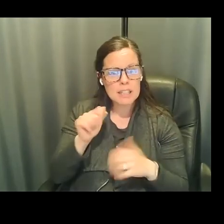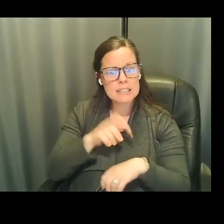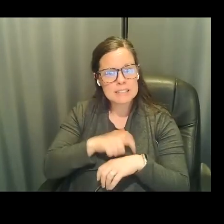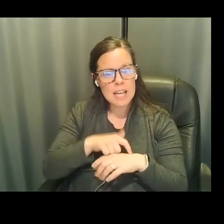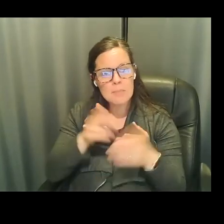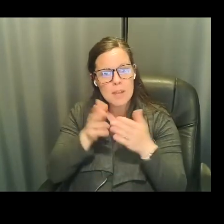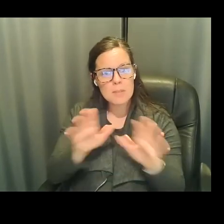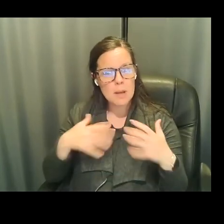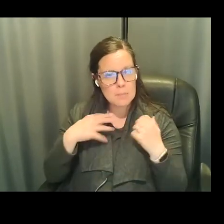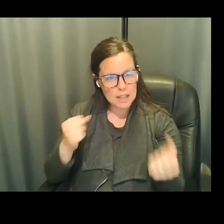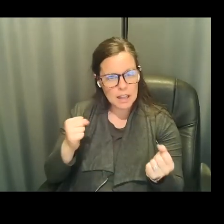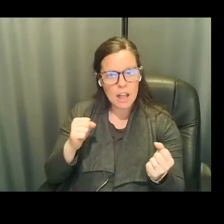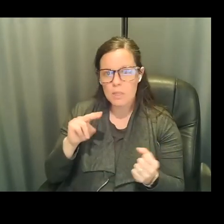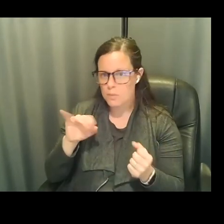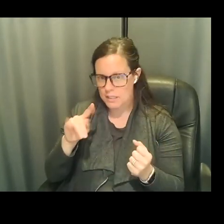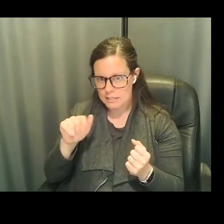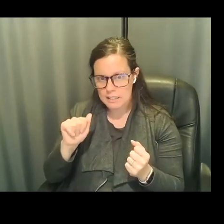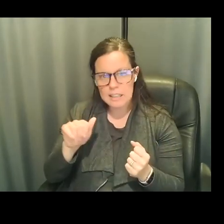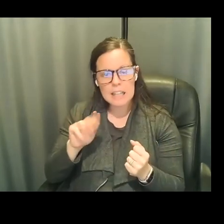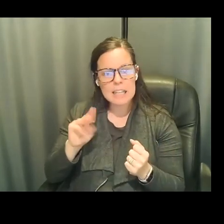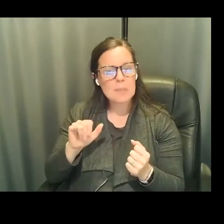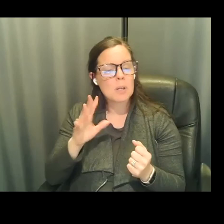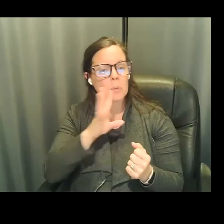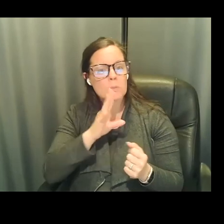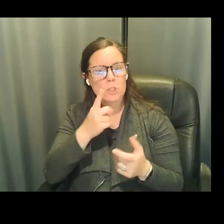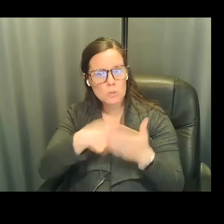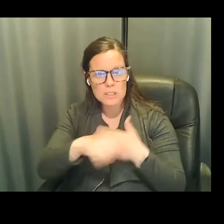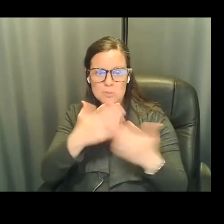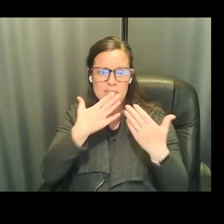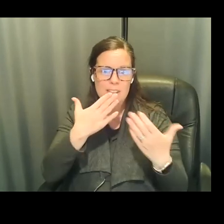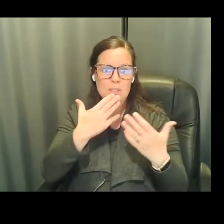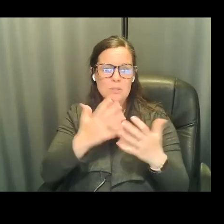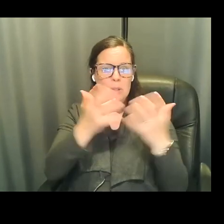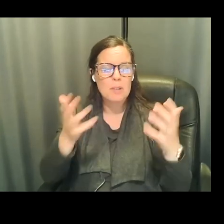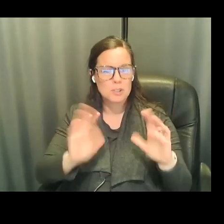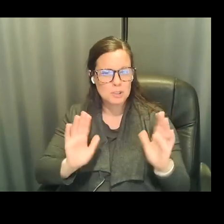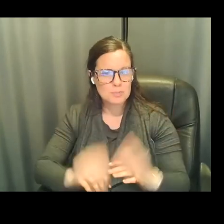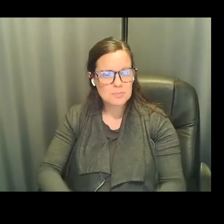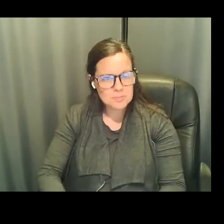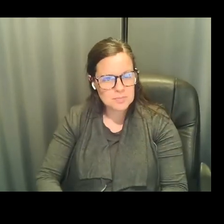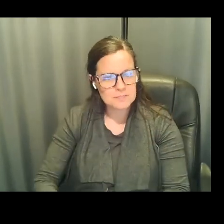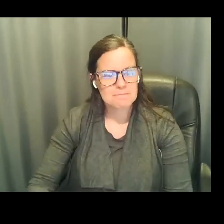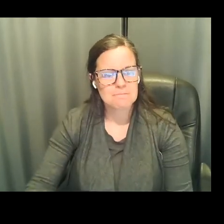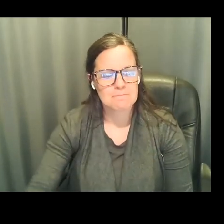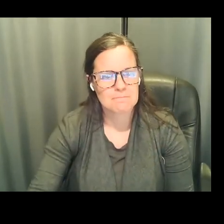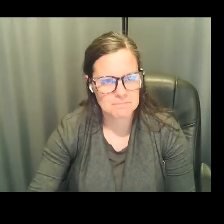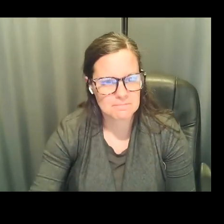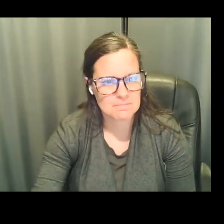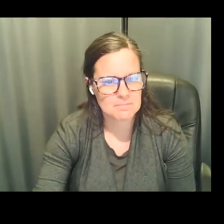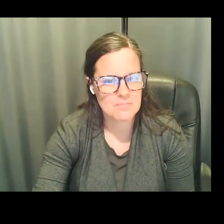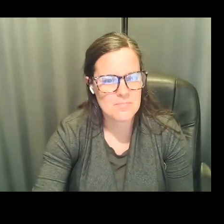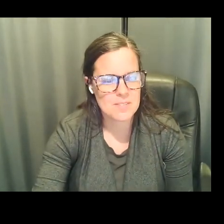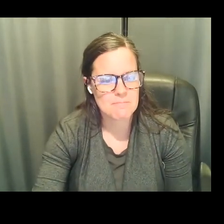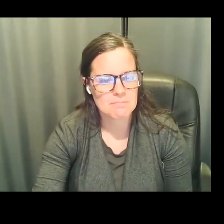with Nita and Amy, and we will talk to you next week. Thank you so much. Thank you. Thank you.